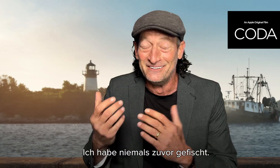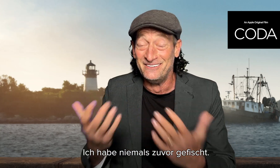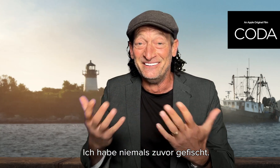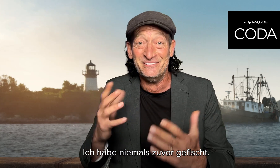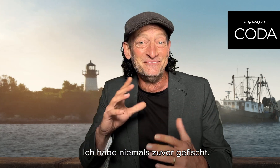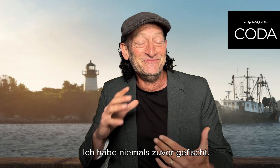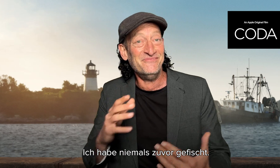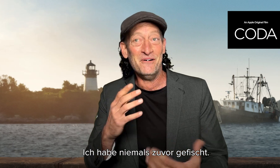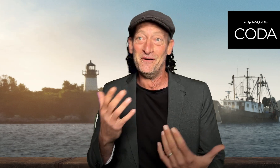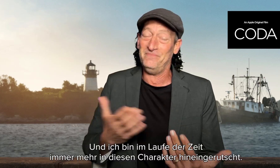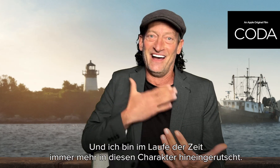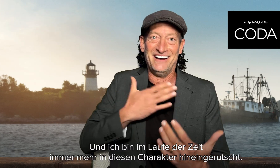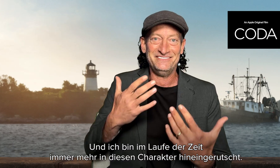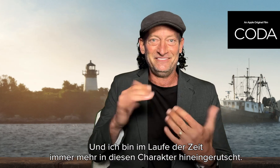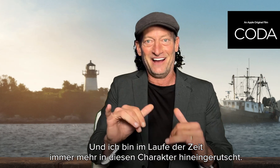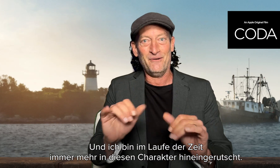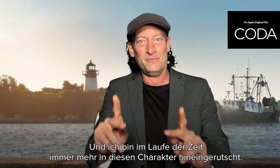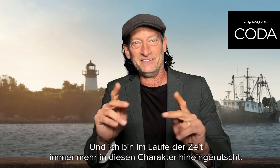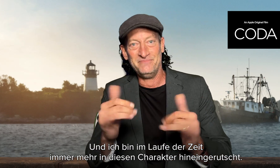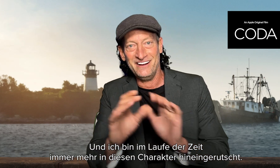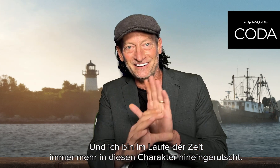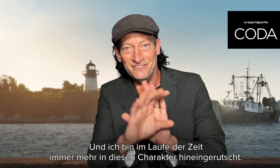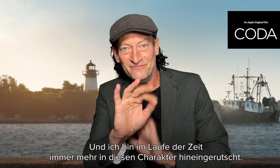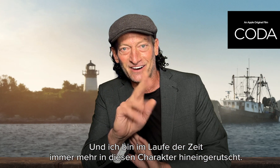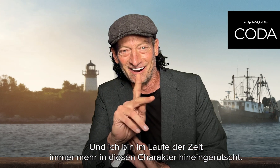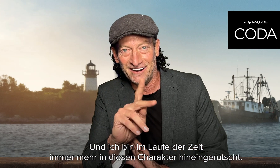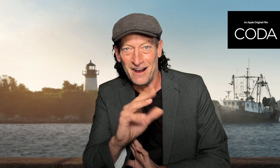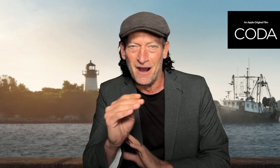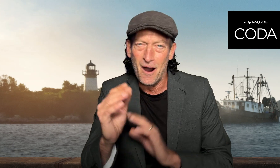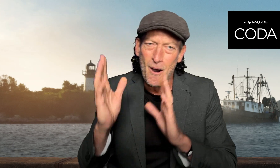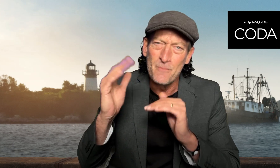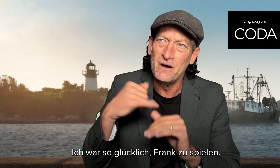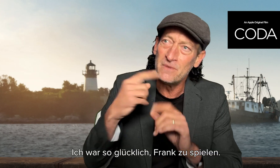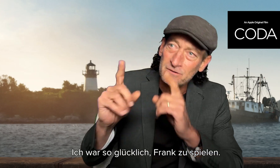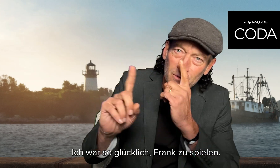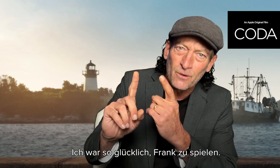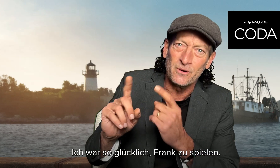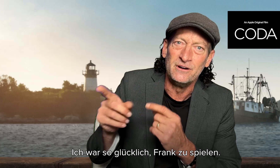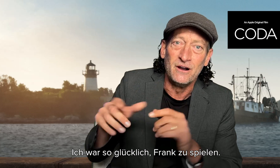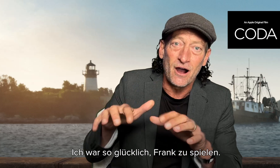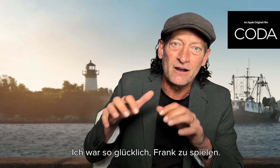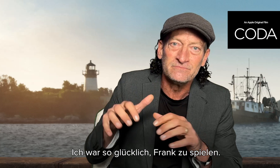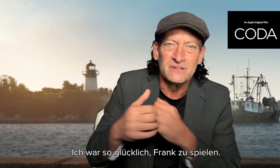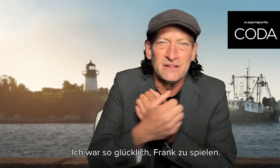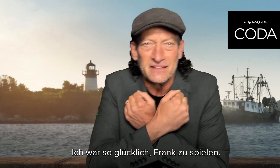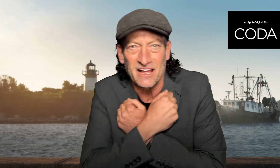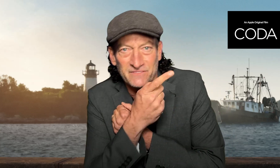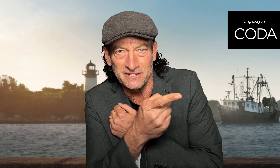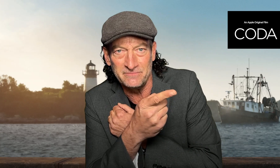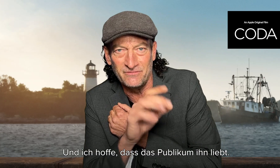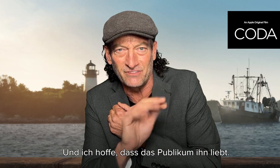I'd never fished before. And I dove right into that character over time. I was so happy to play